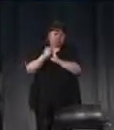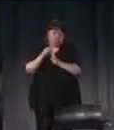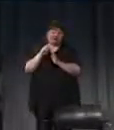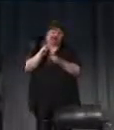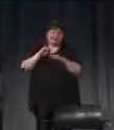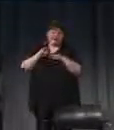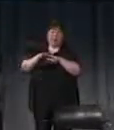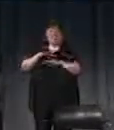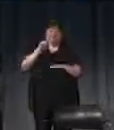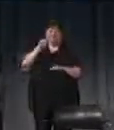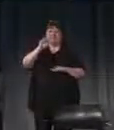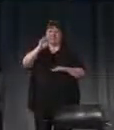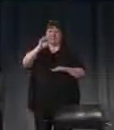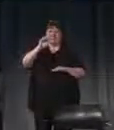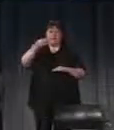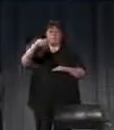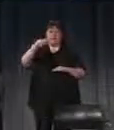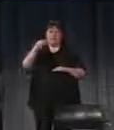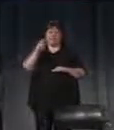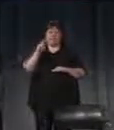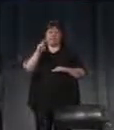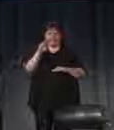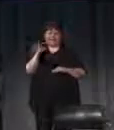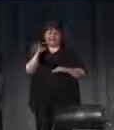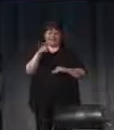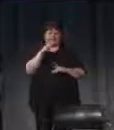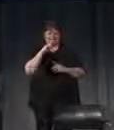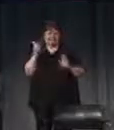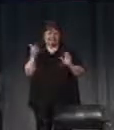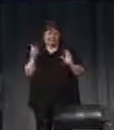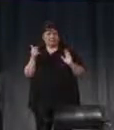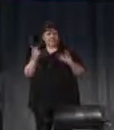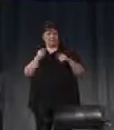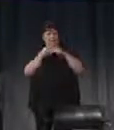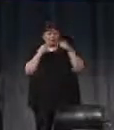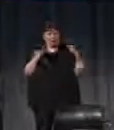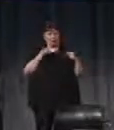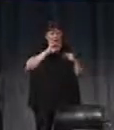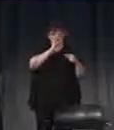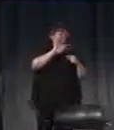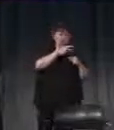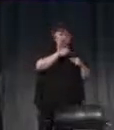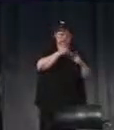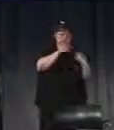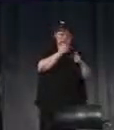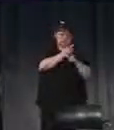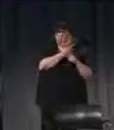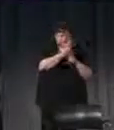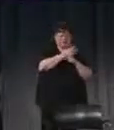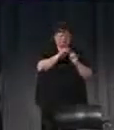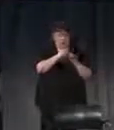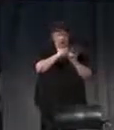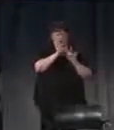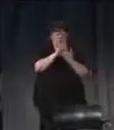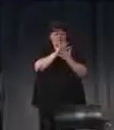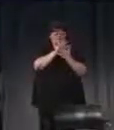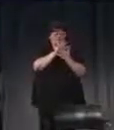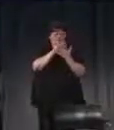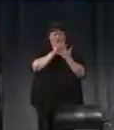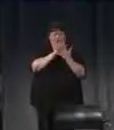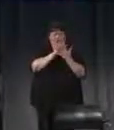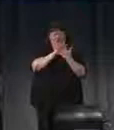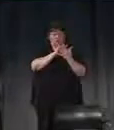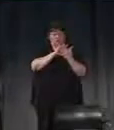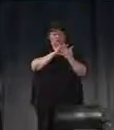telephony, seemed to be the other side of the picture for Josh, looking about how to filter out this resonance and